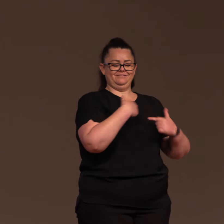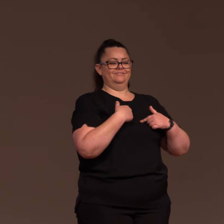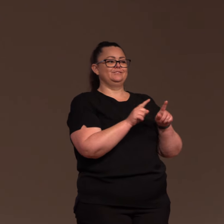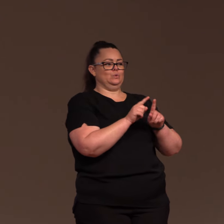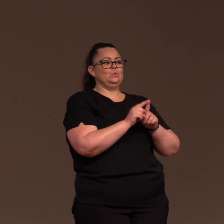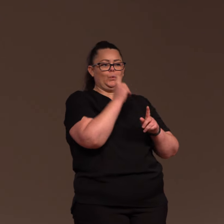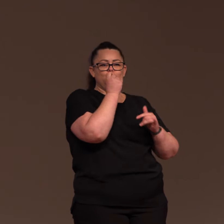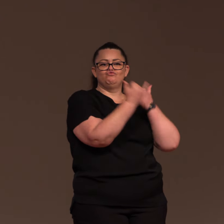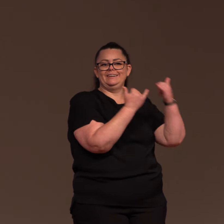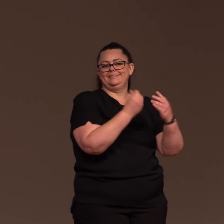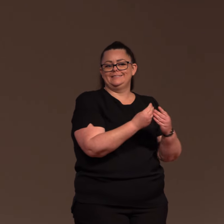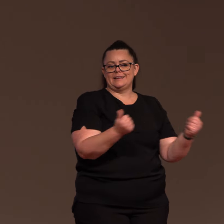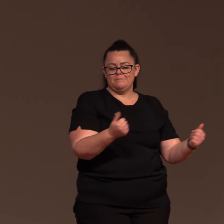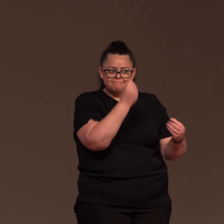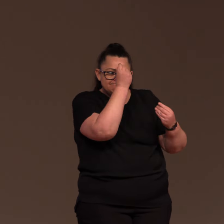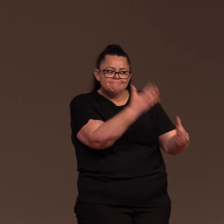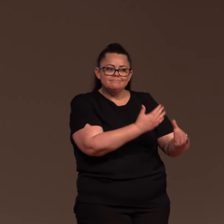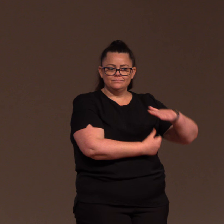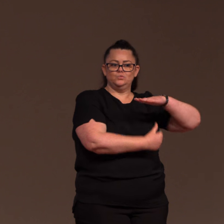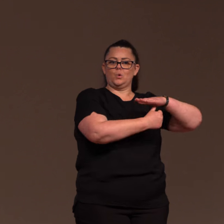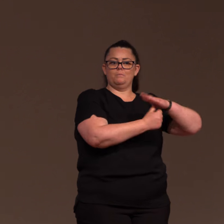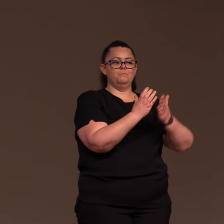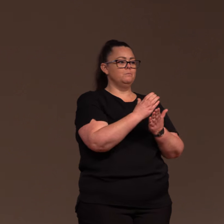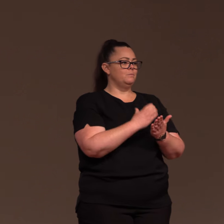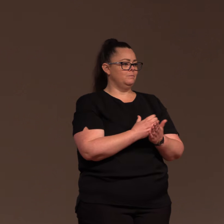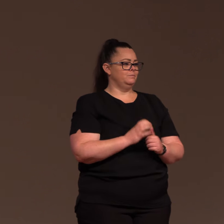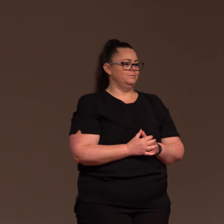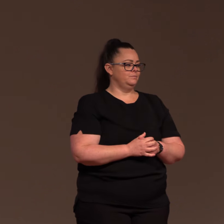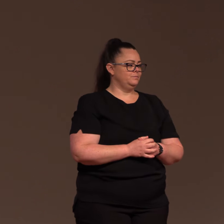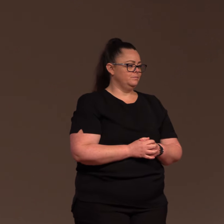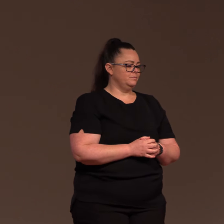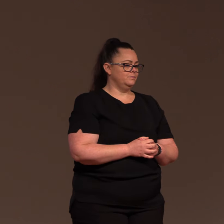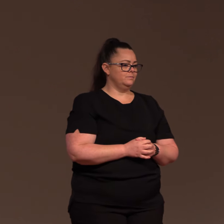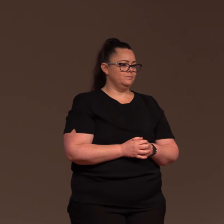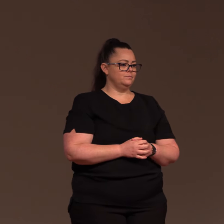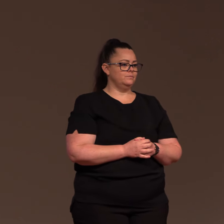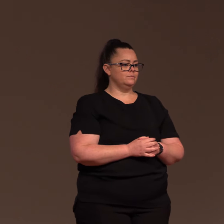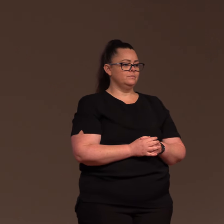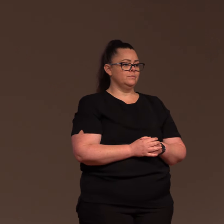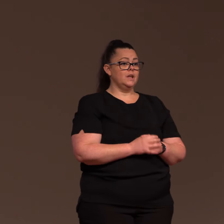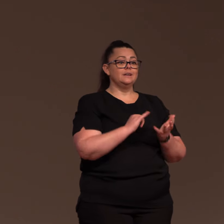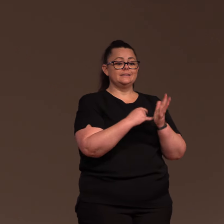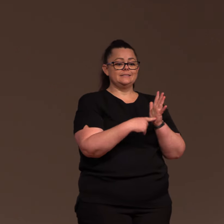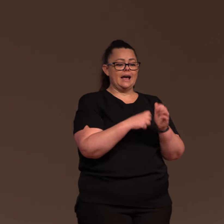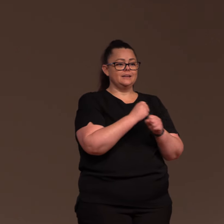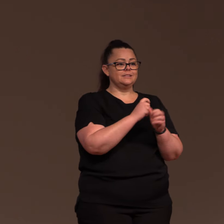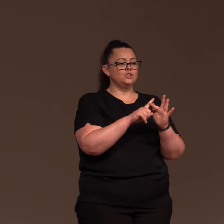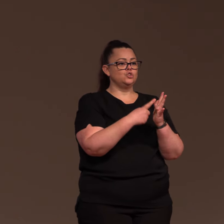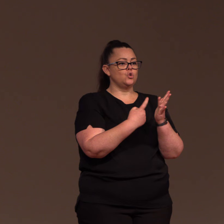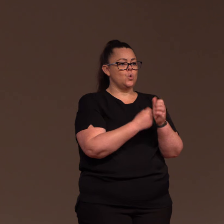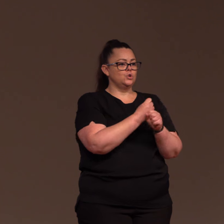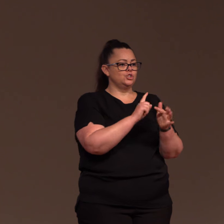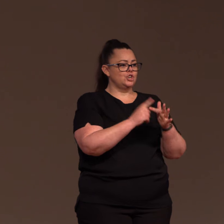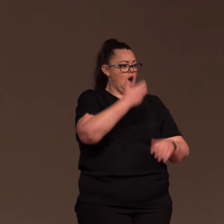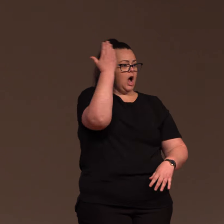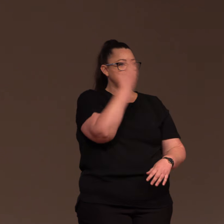had topped an HSC course. Akshara Reddy Yadam from St George Girls High School, who achieved first in